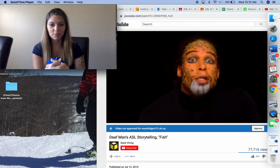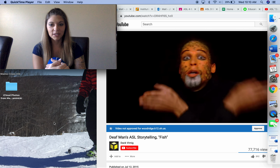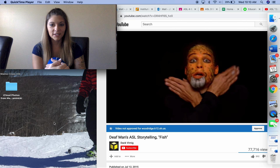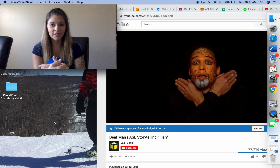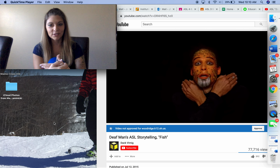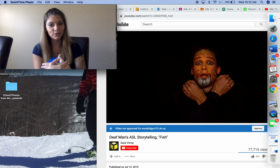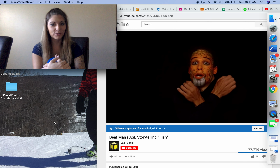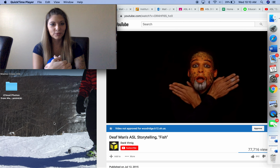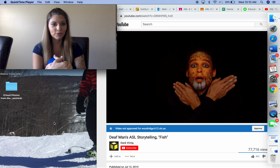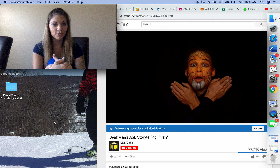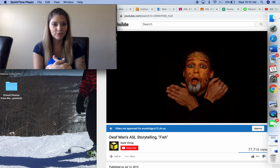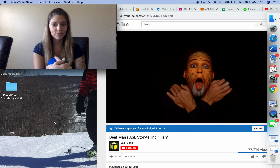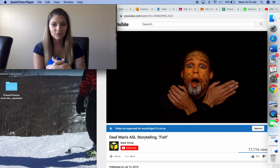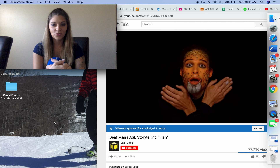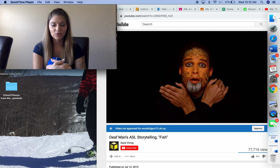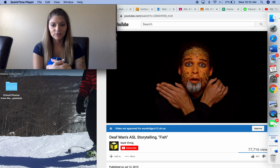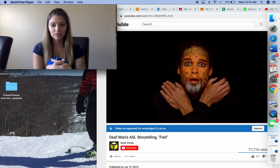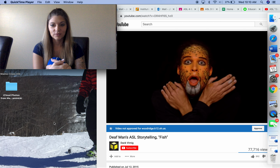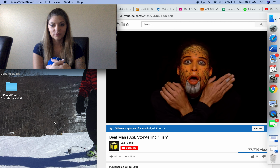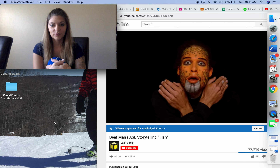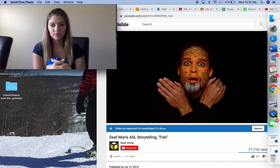Some plants to go through.